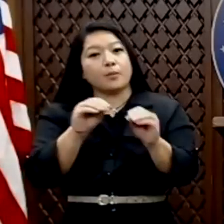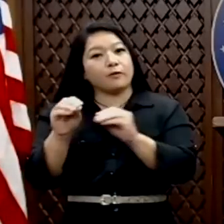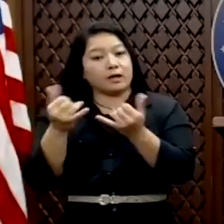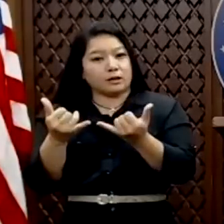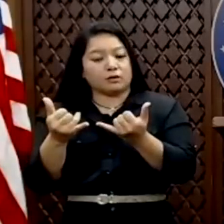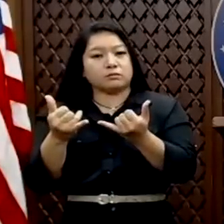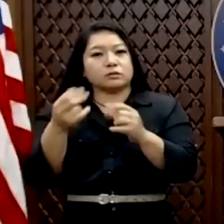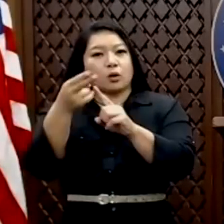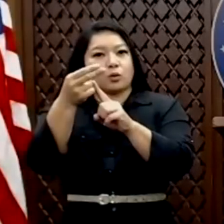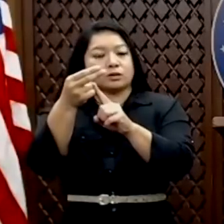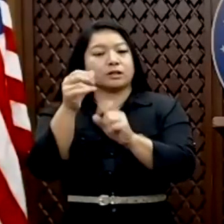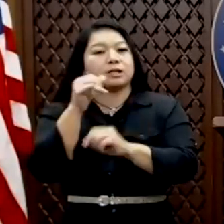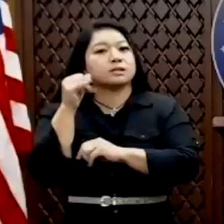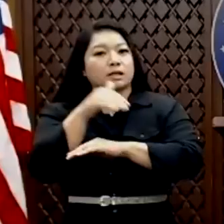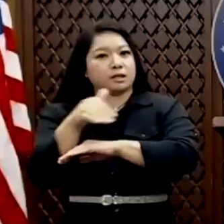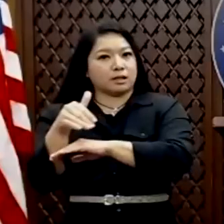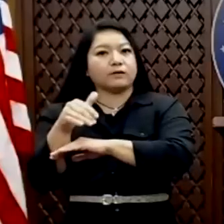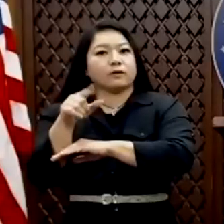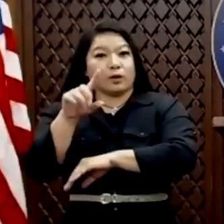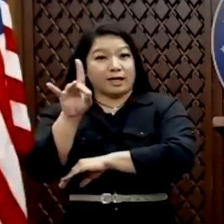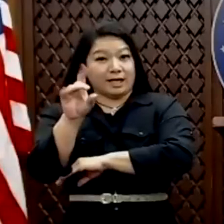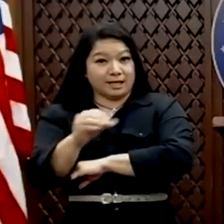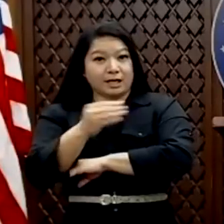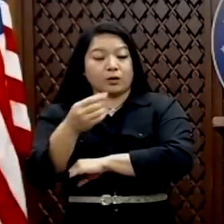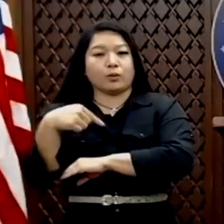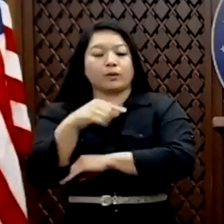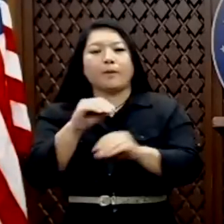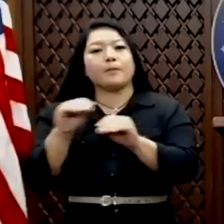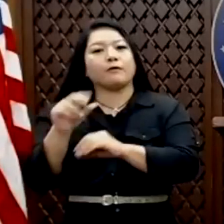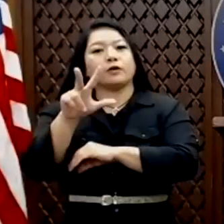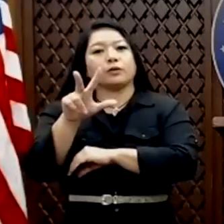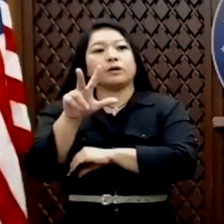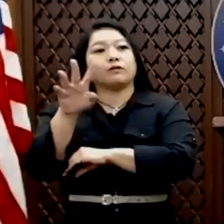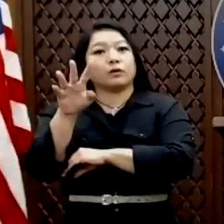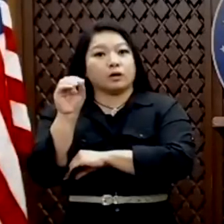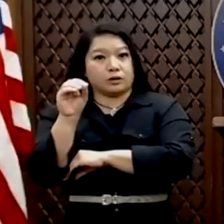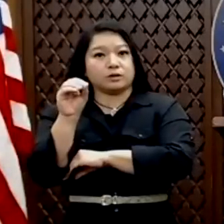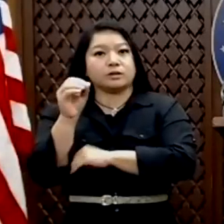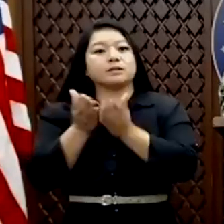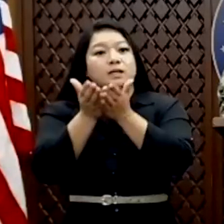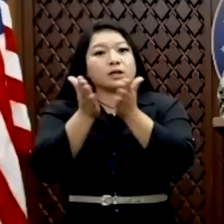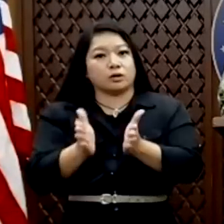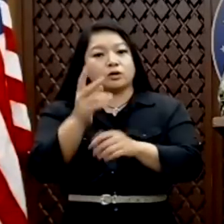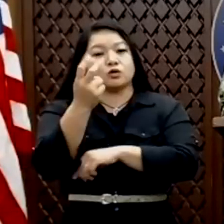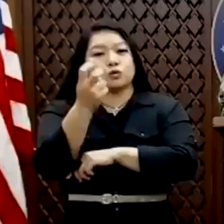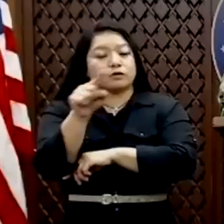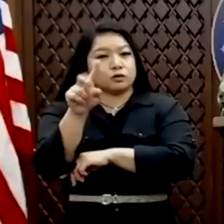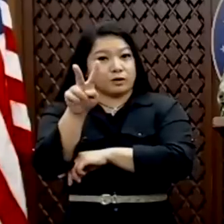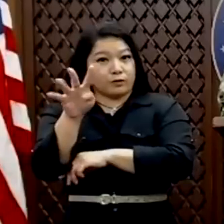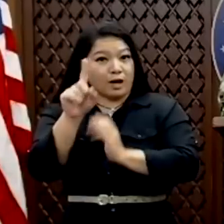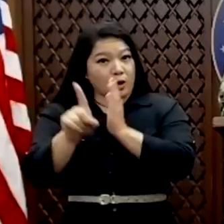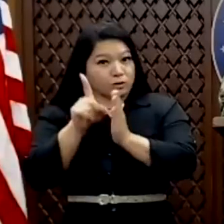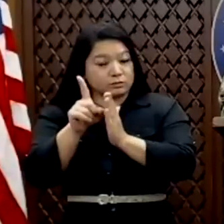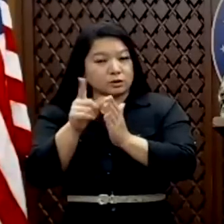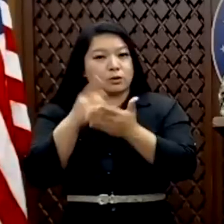evening. We are targeting being able to move another 300 to 400 sailors within the next 12 to 24 hours. This is all based on a